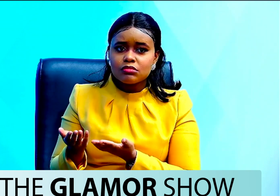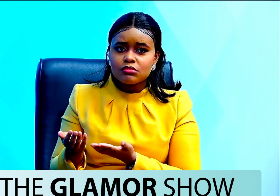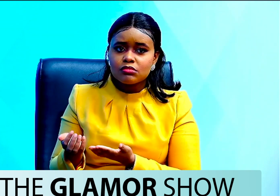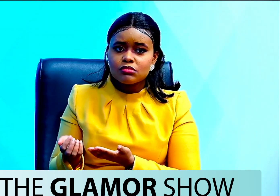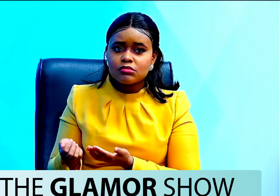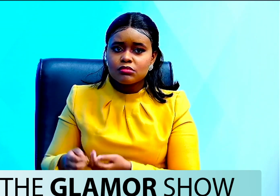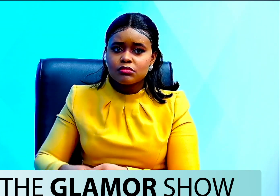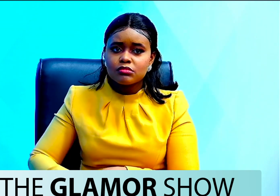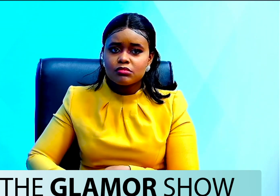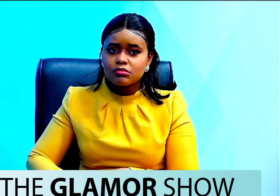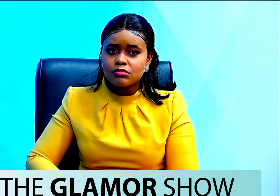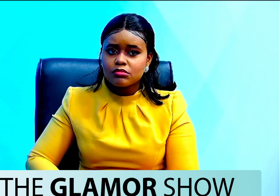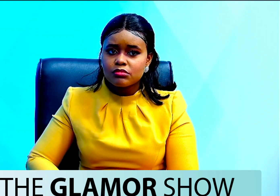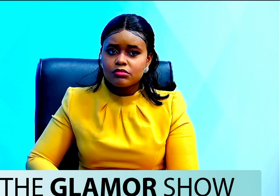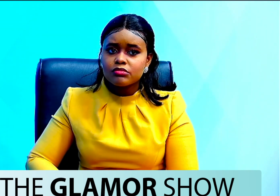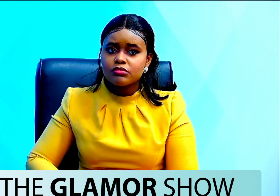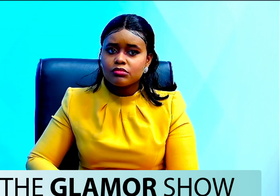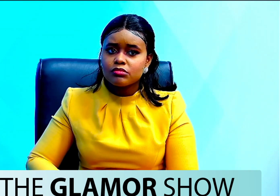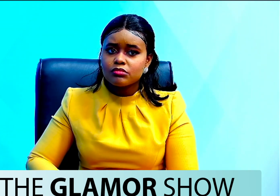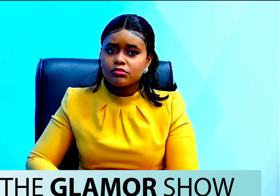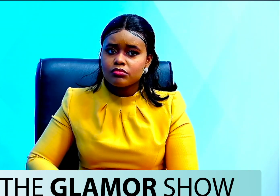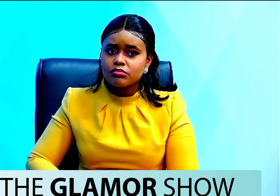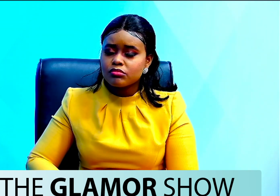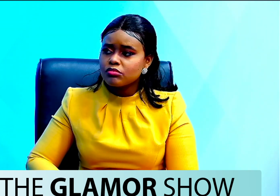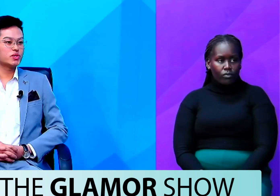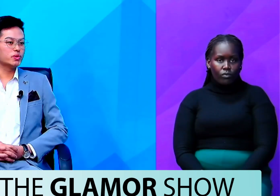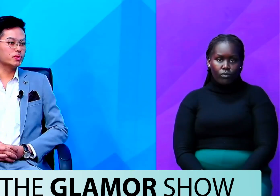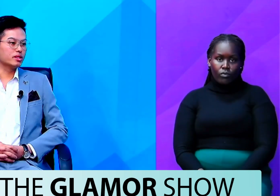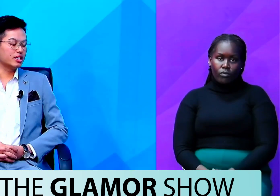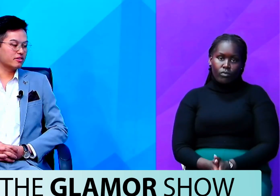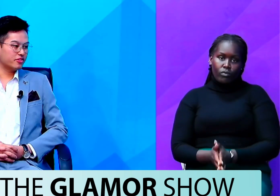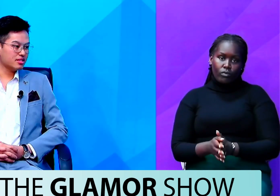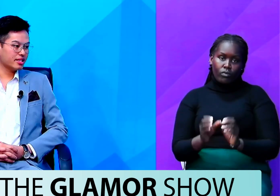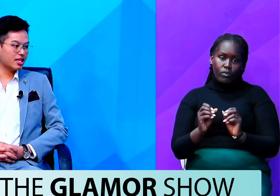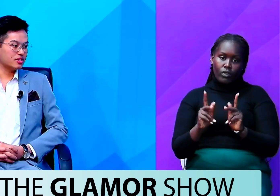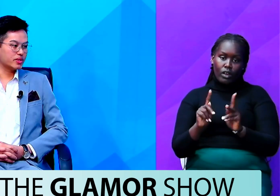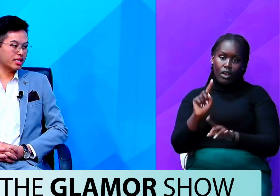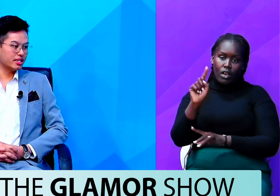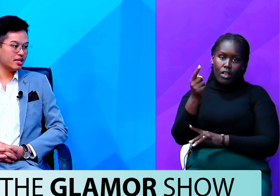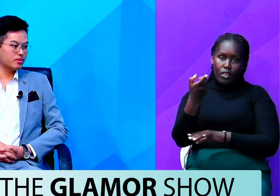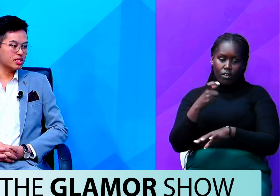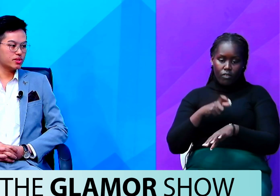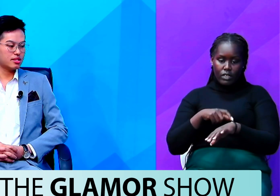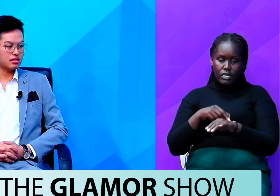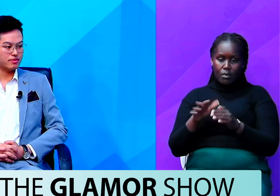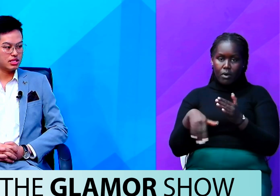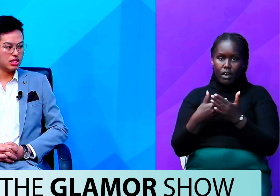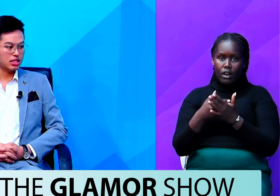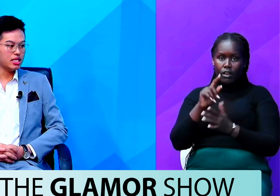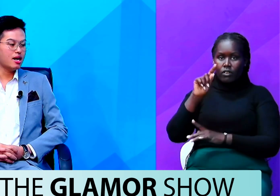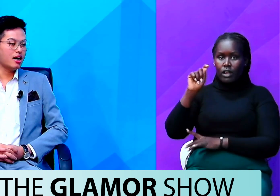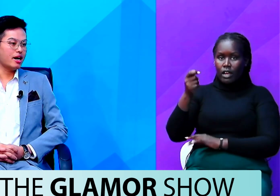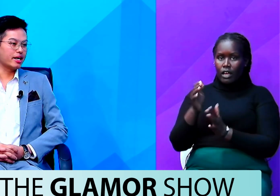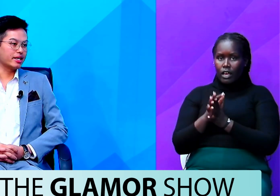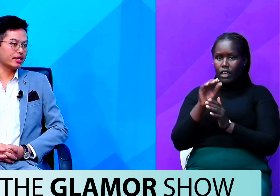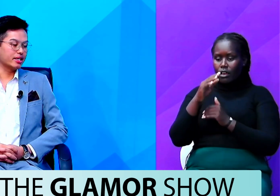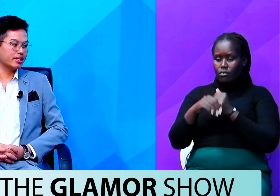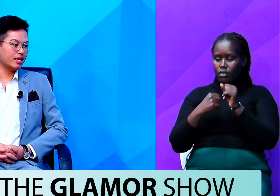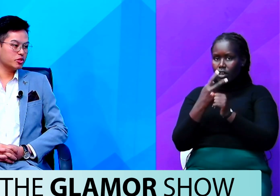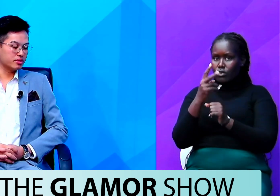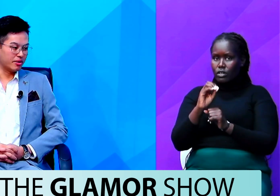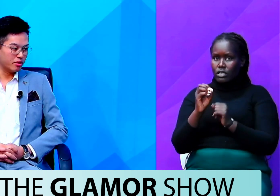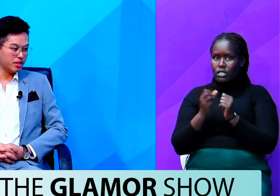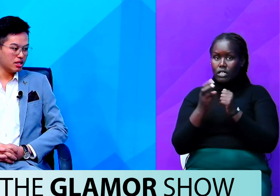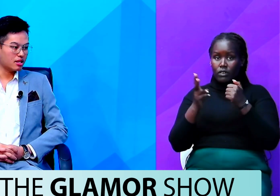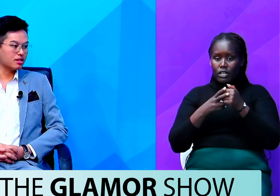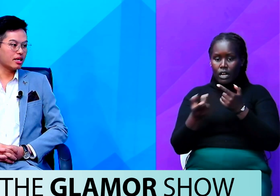up in Kenya, or what was the situation which you find yourself in? So in the first time I got to Kenya was 2017. I came